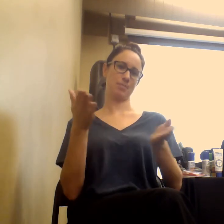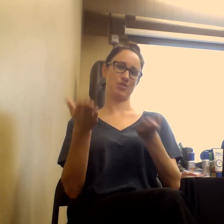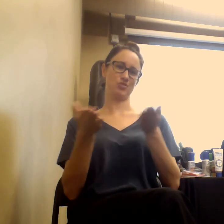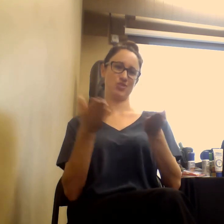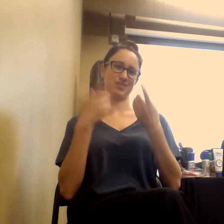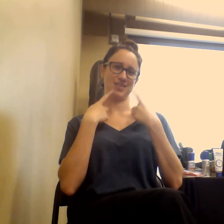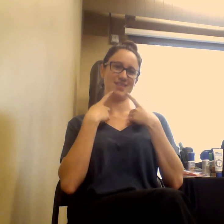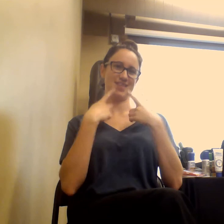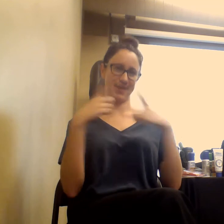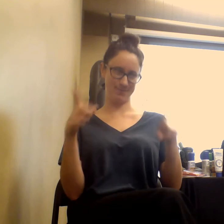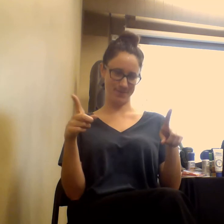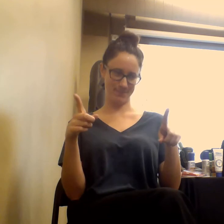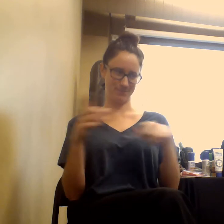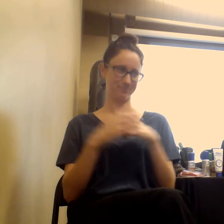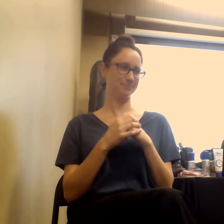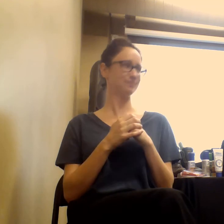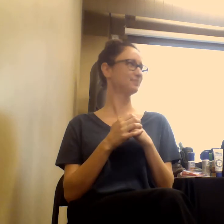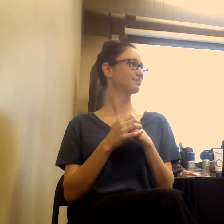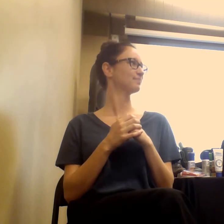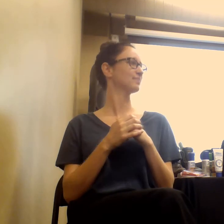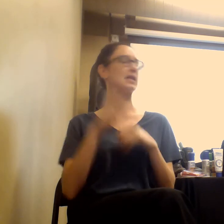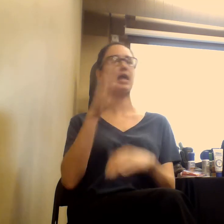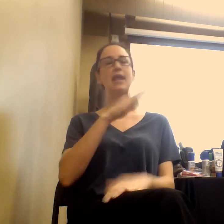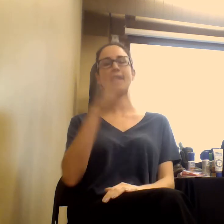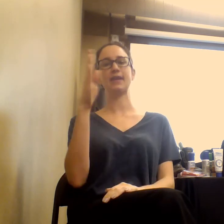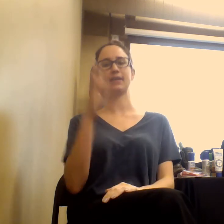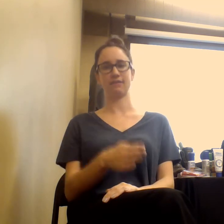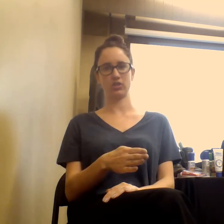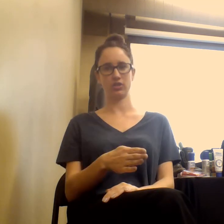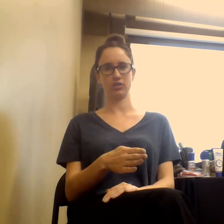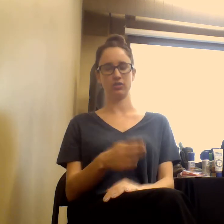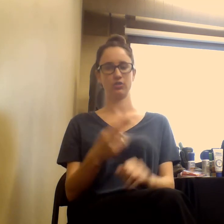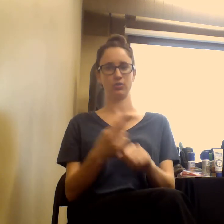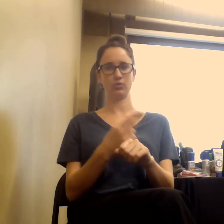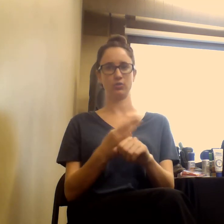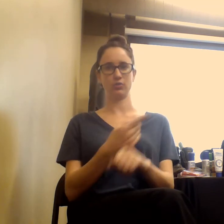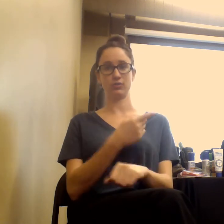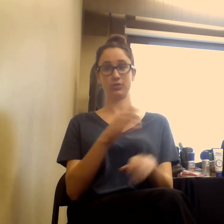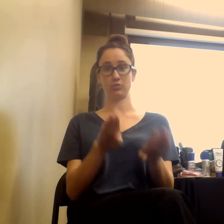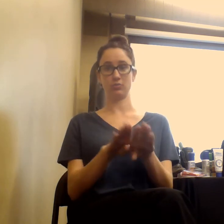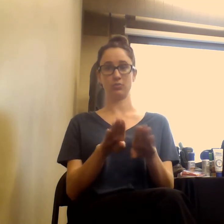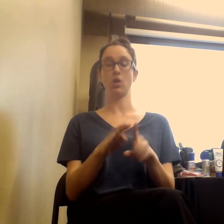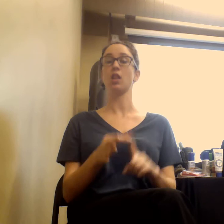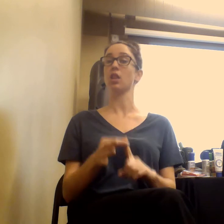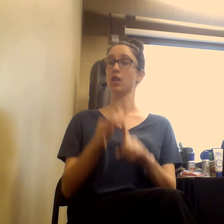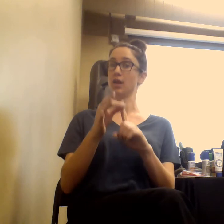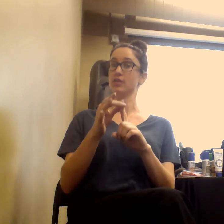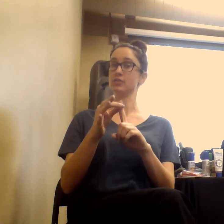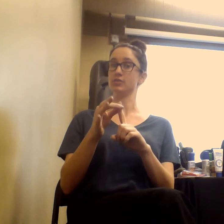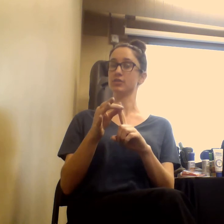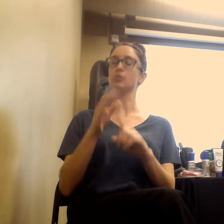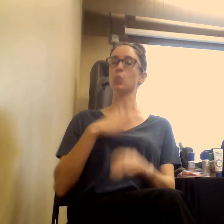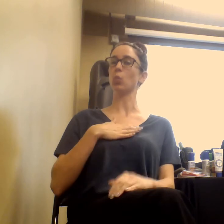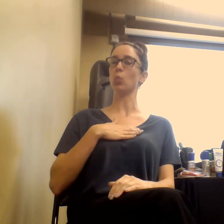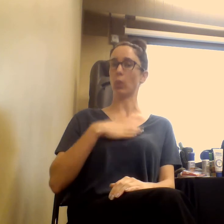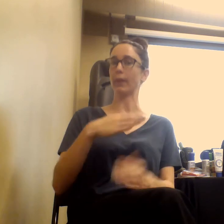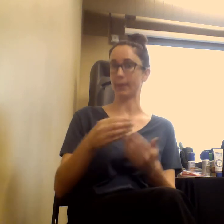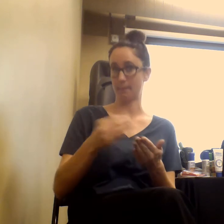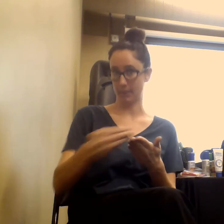any circumstances, put this boot on unless you're willing to buy it. You are going to love it. I